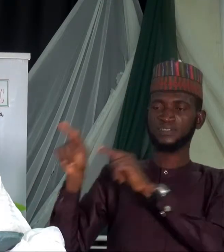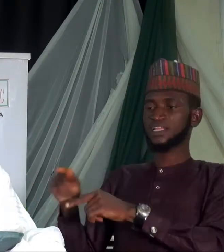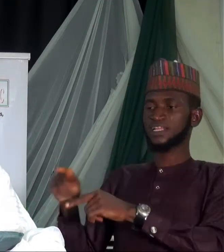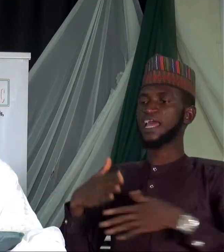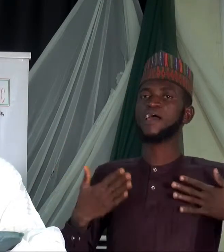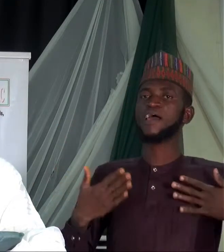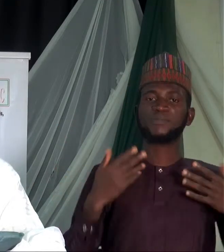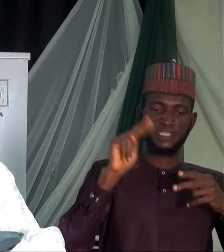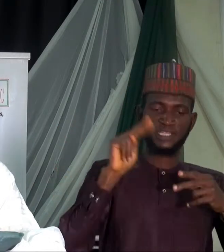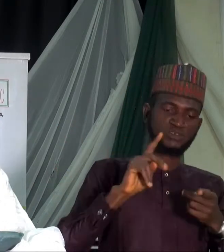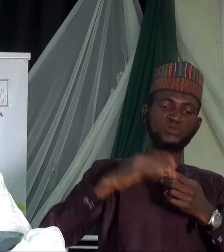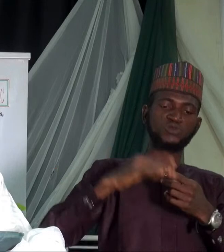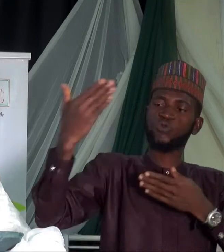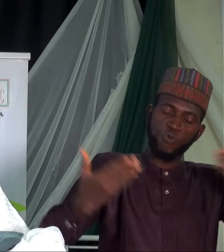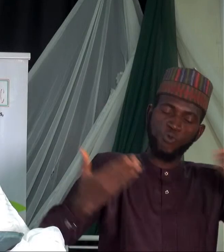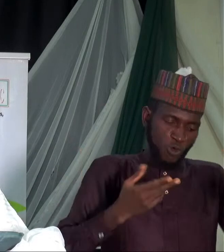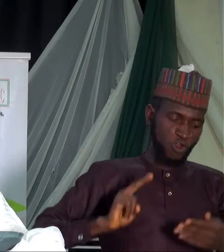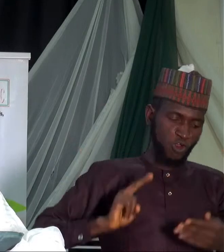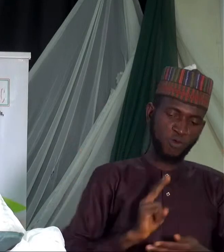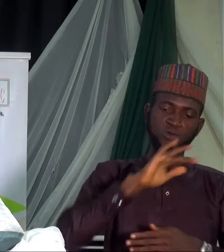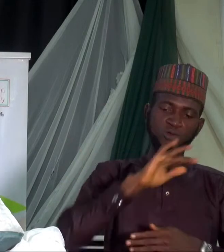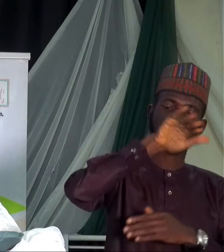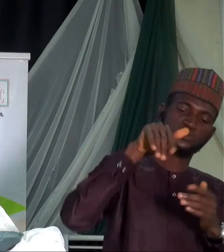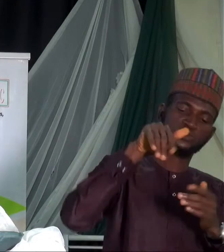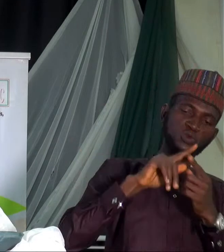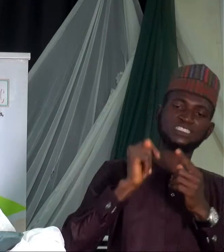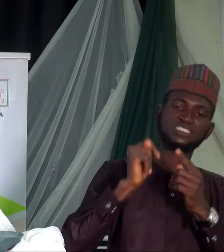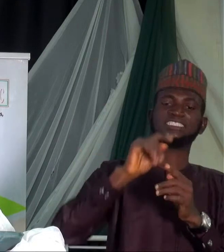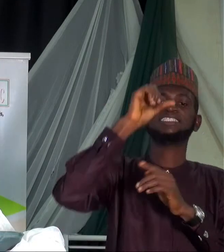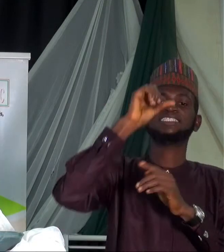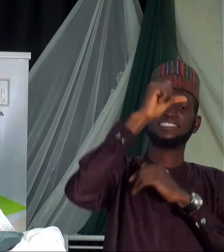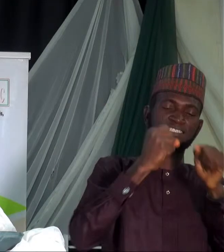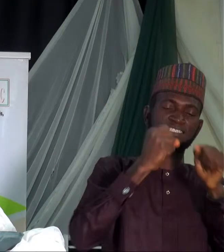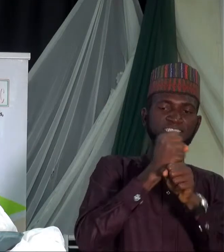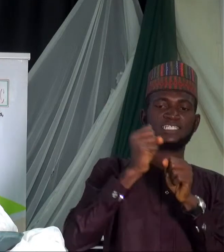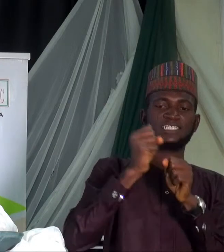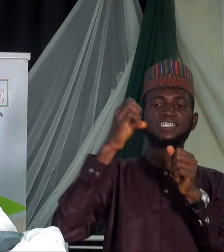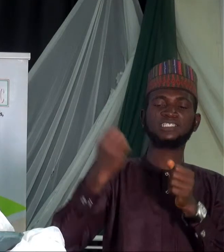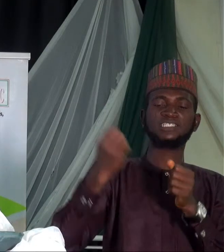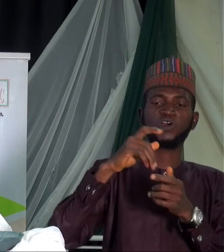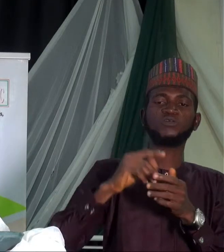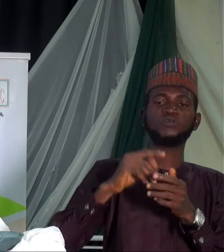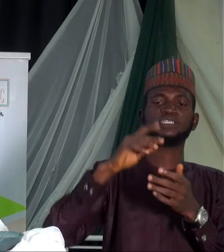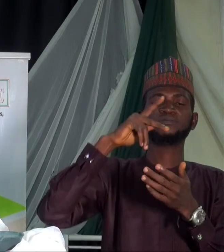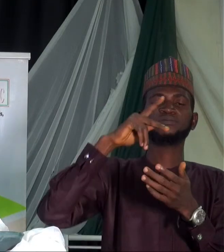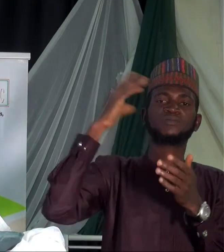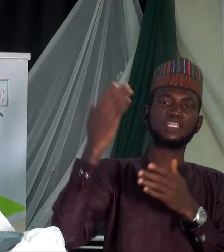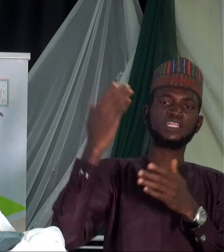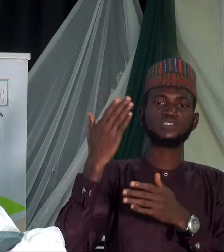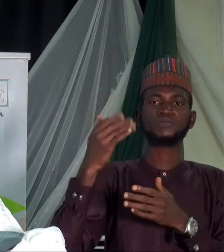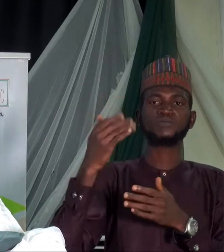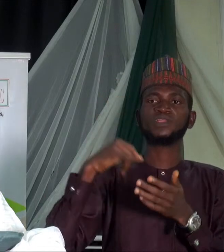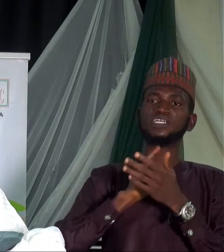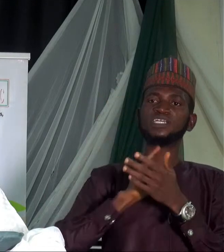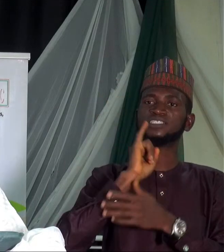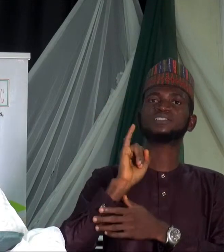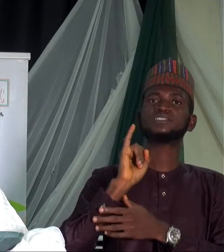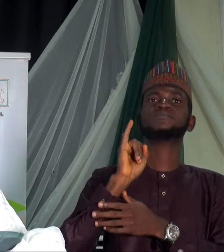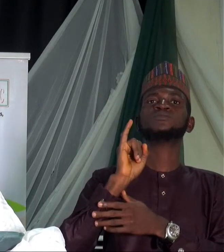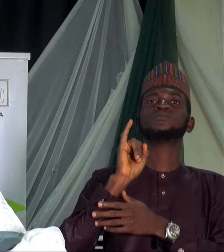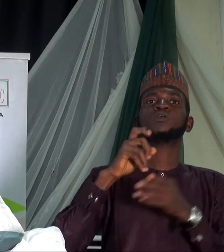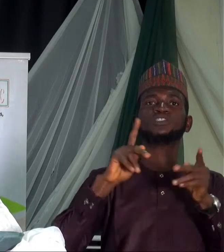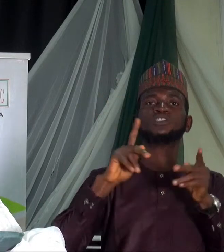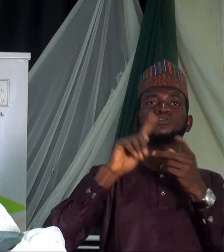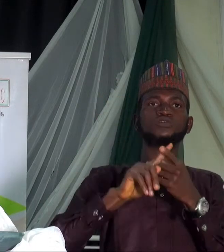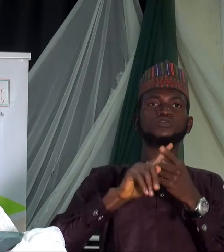you all to this year's edition of Annual State Lecture, a significant occasion which affords us the opportunity to